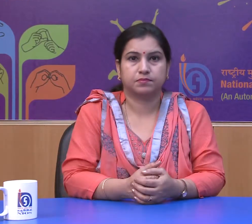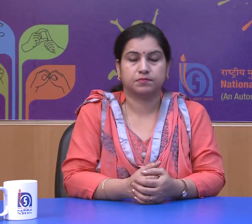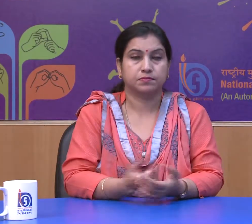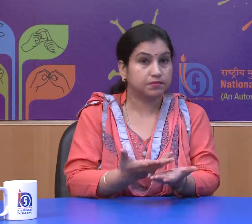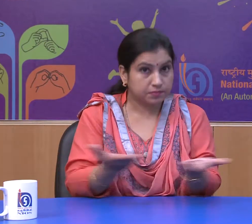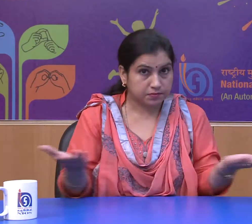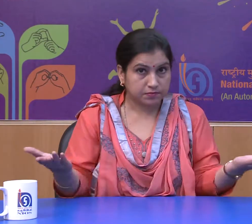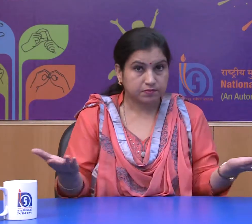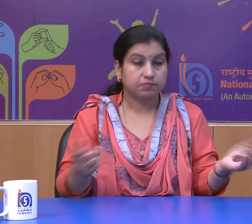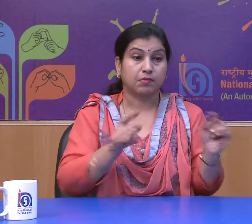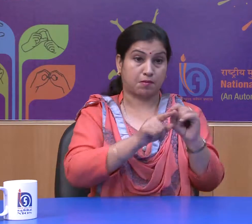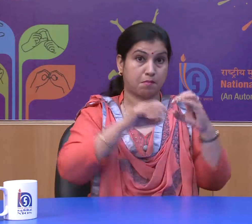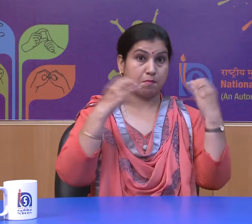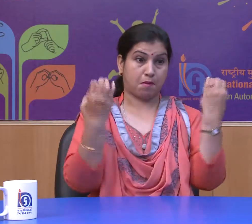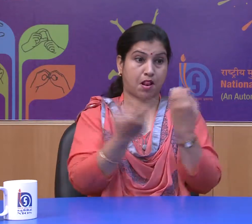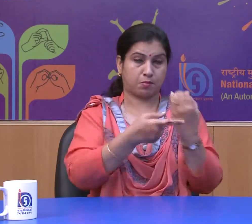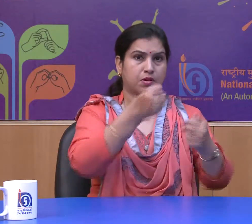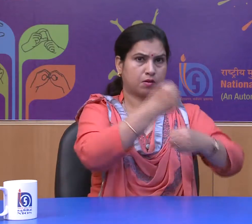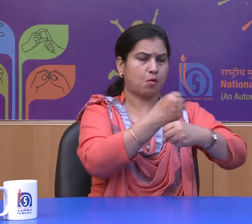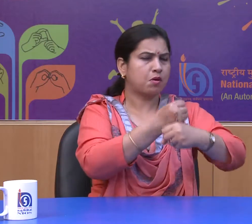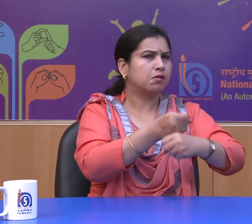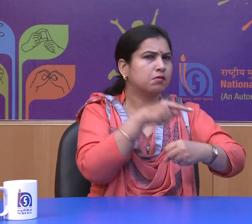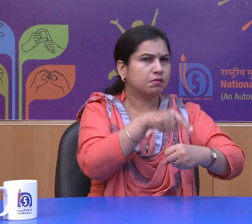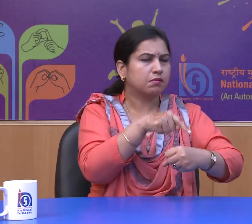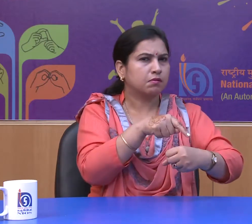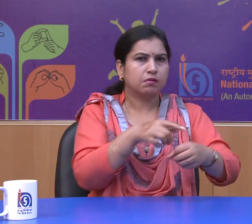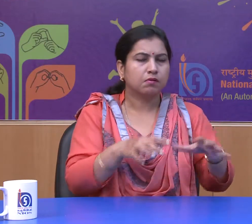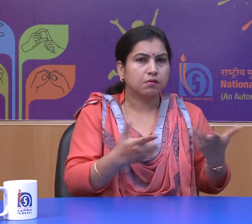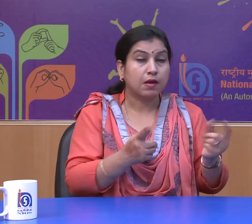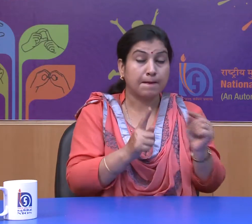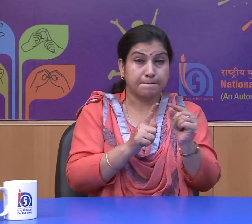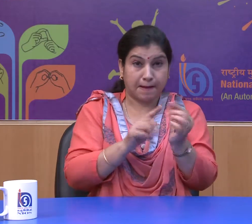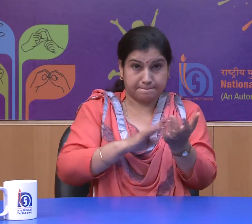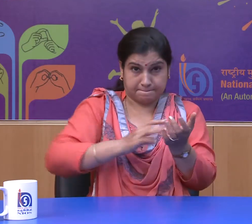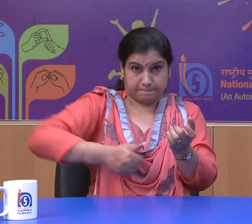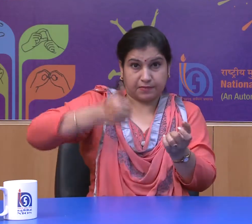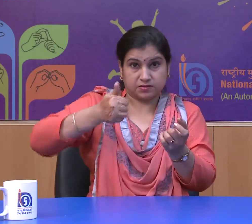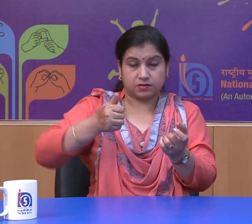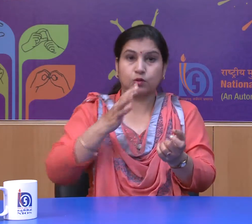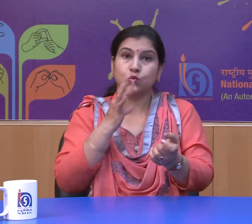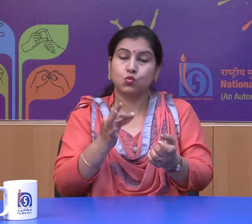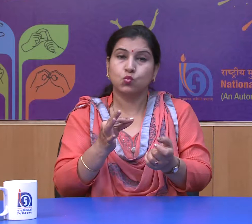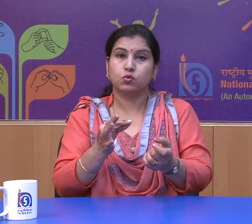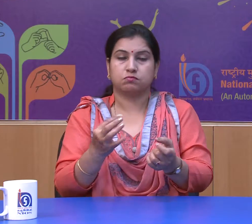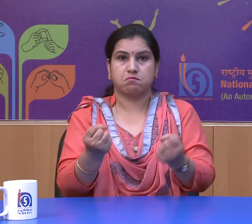Learners, in the parliamentary form of government, Prime Minister is the real executive.